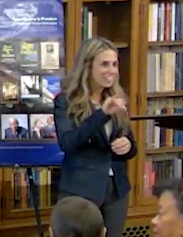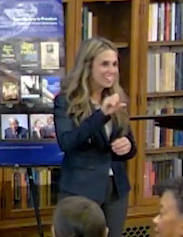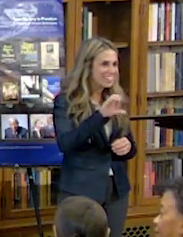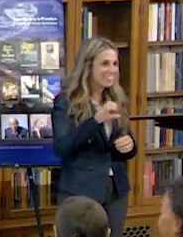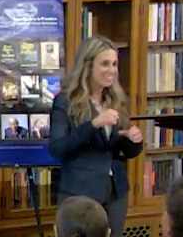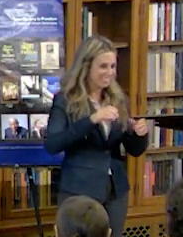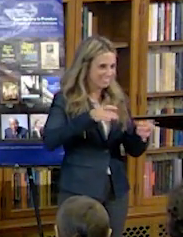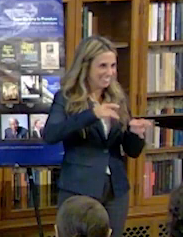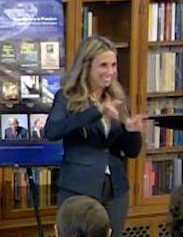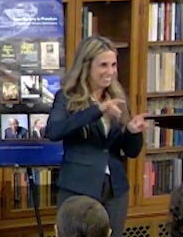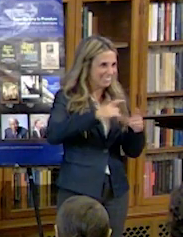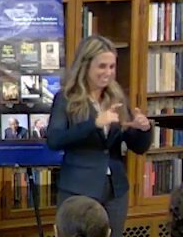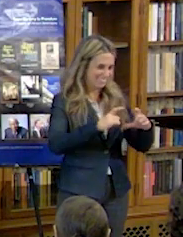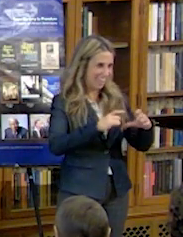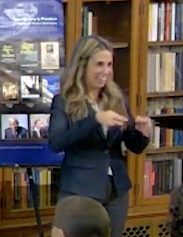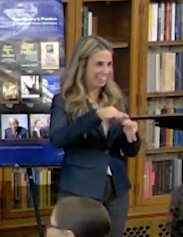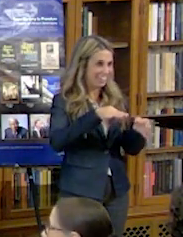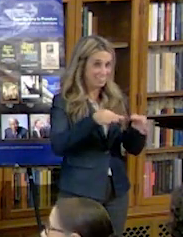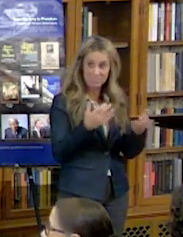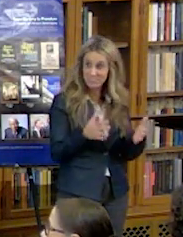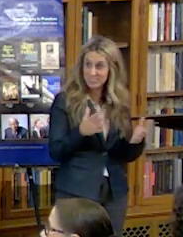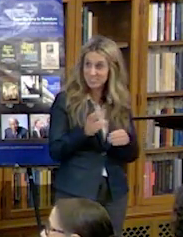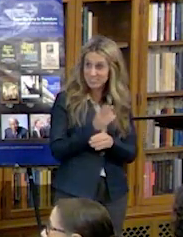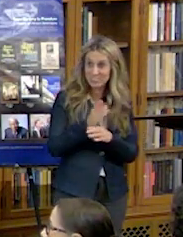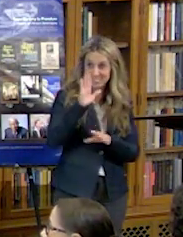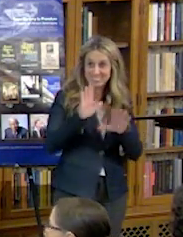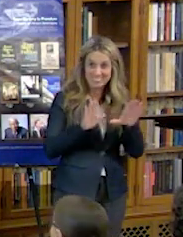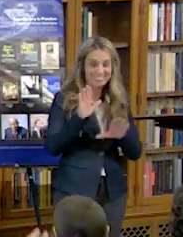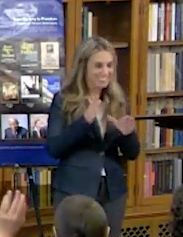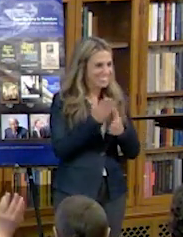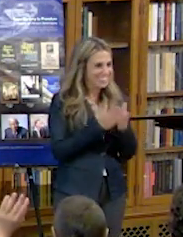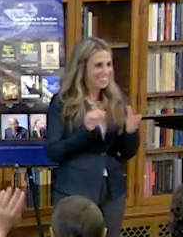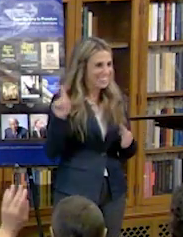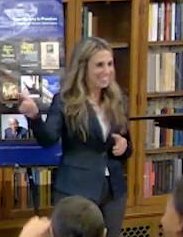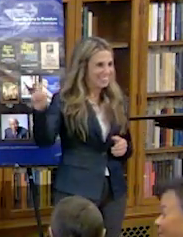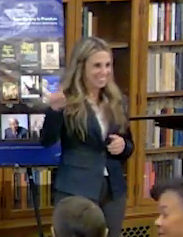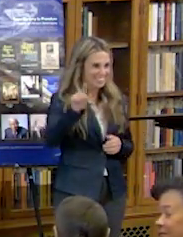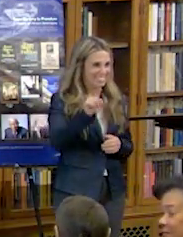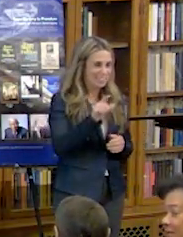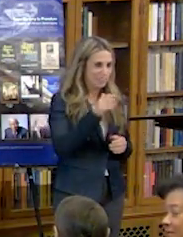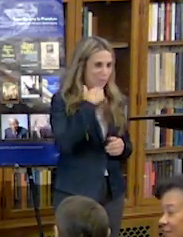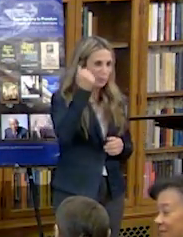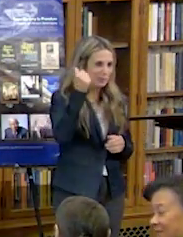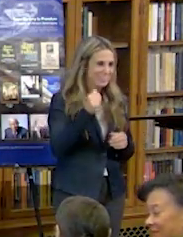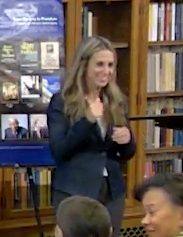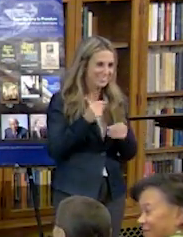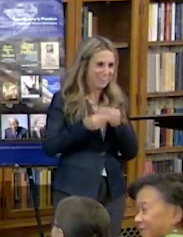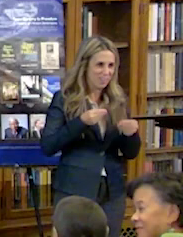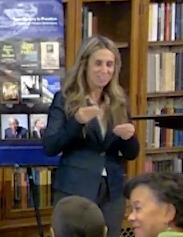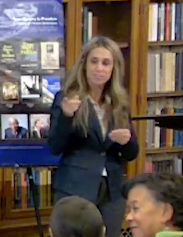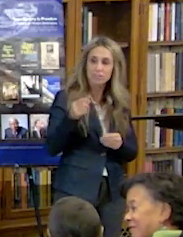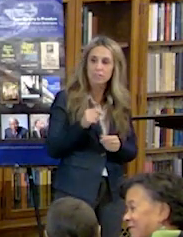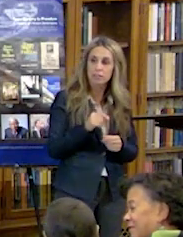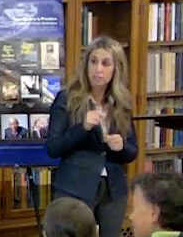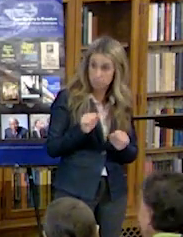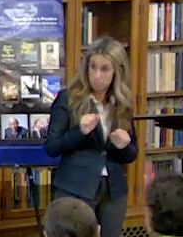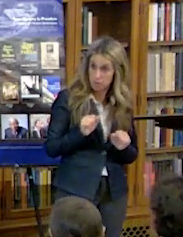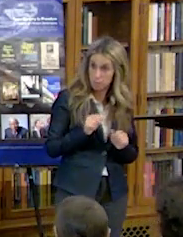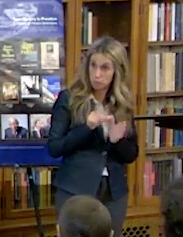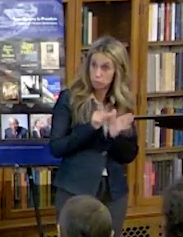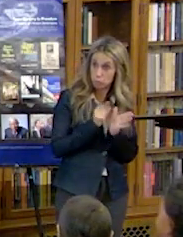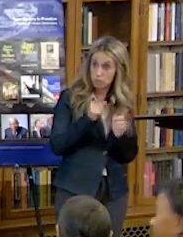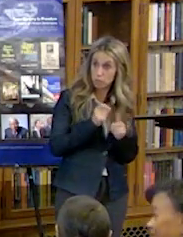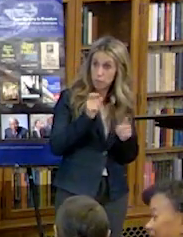disc if you have raised your hand oh yeah so I see our have you have you been able to